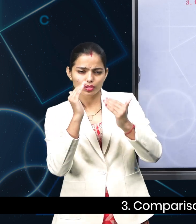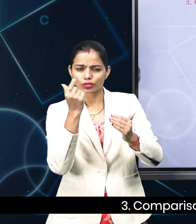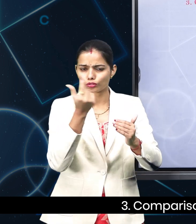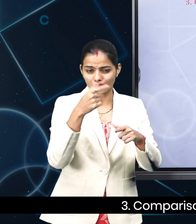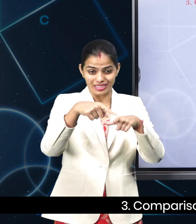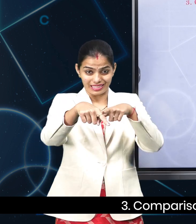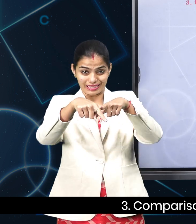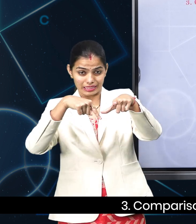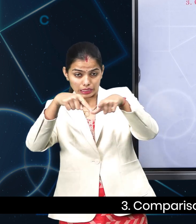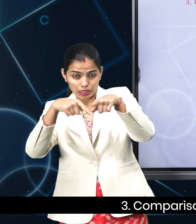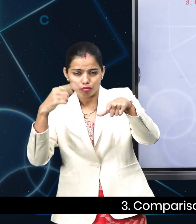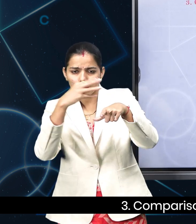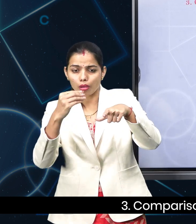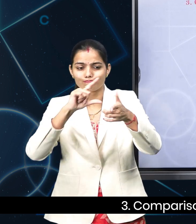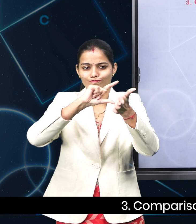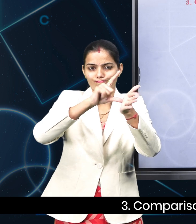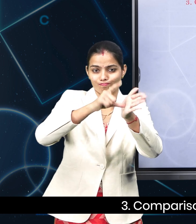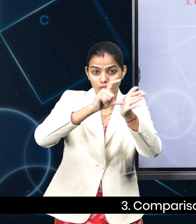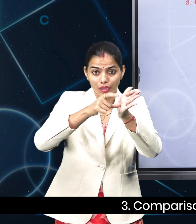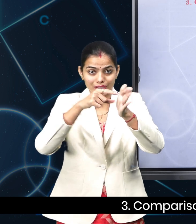Comparison using ruler and a divider.